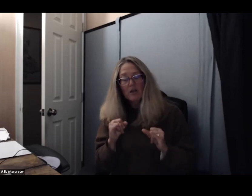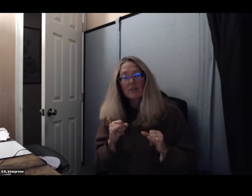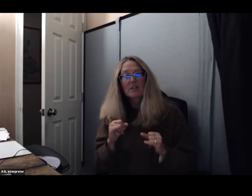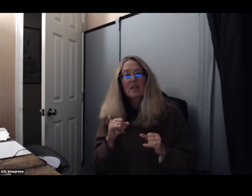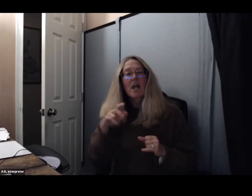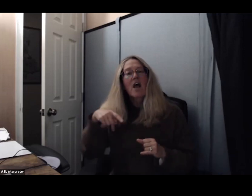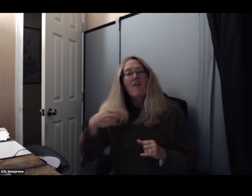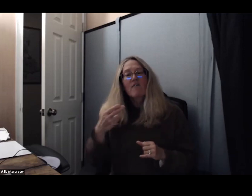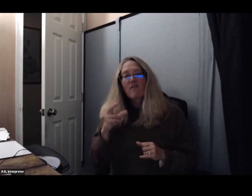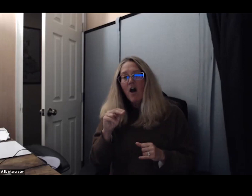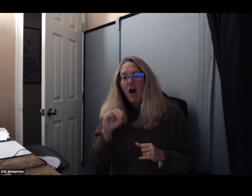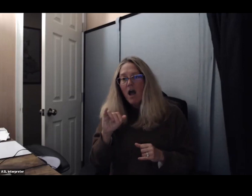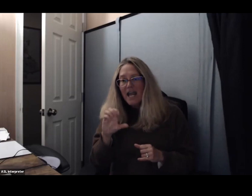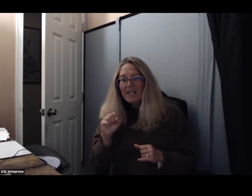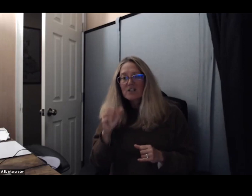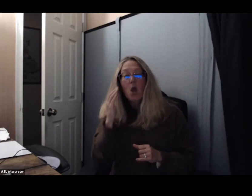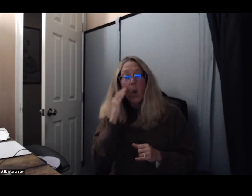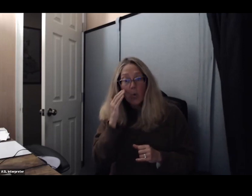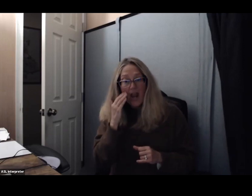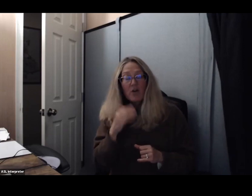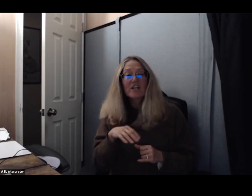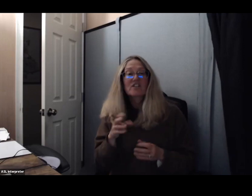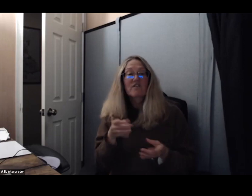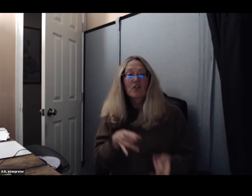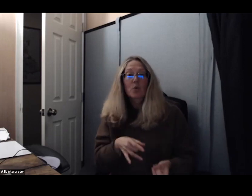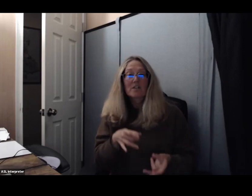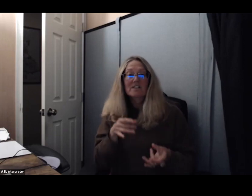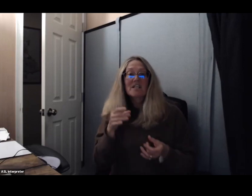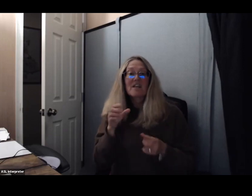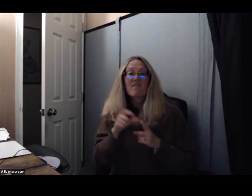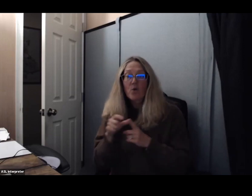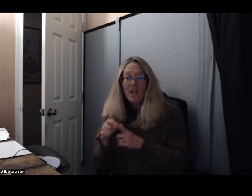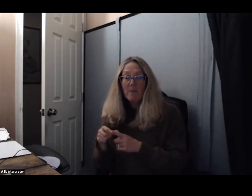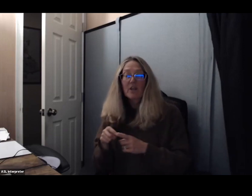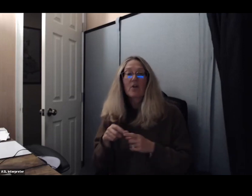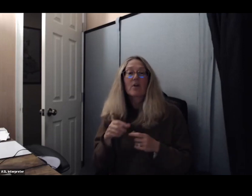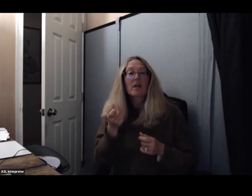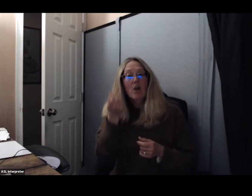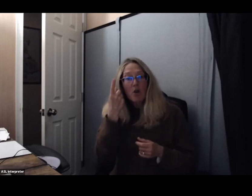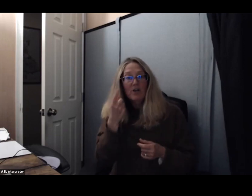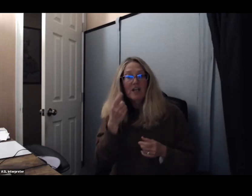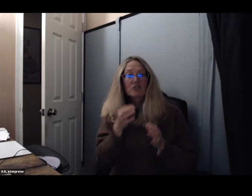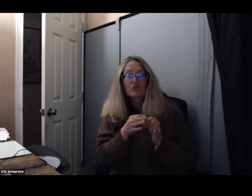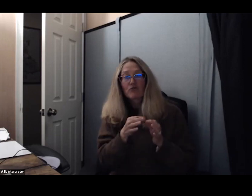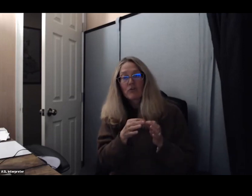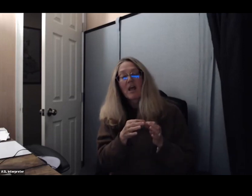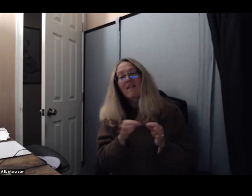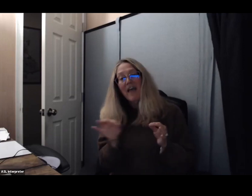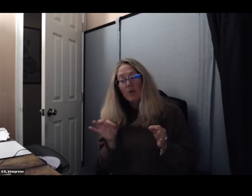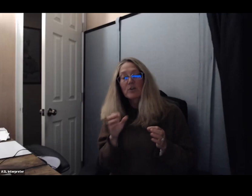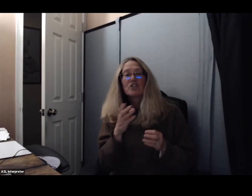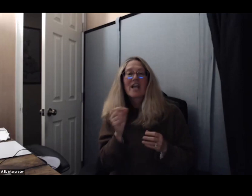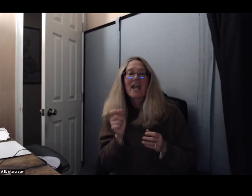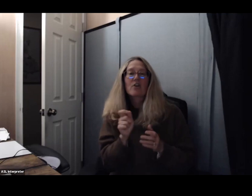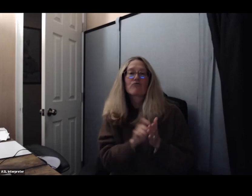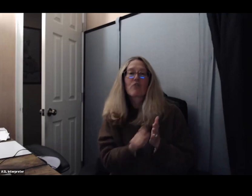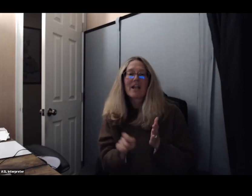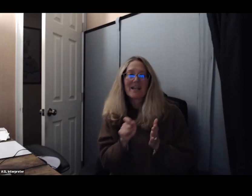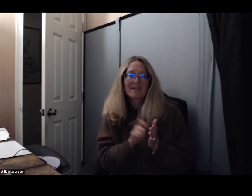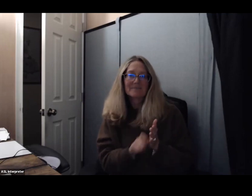phonological awareness, phonics, fluency, vocabulary comprehension, writing, as well as language. Thank you.